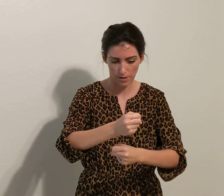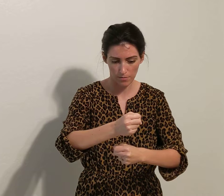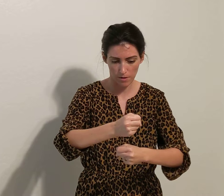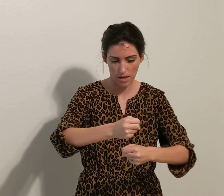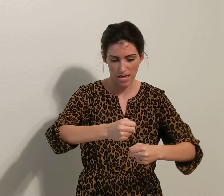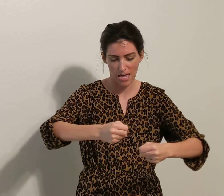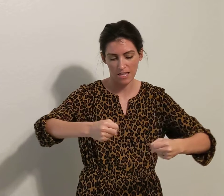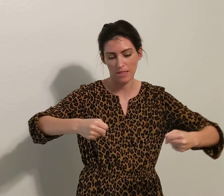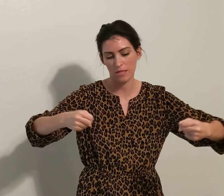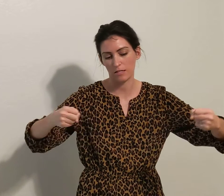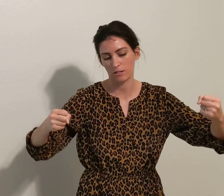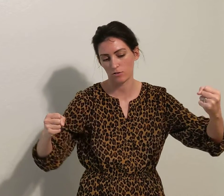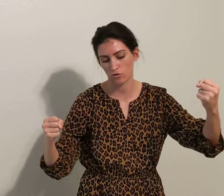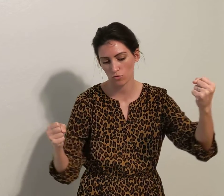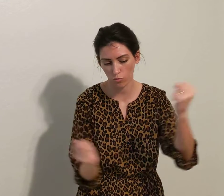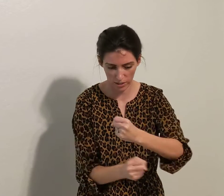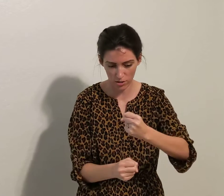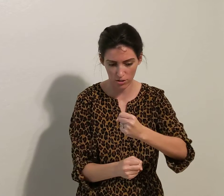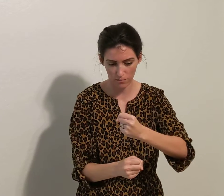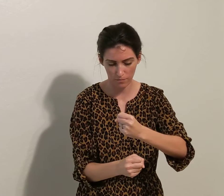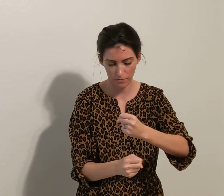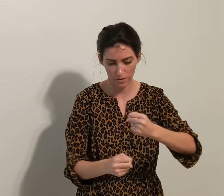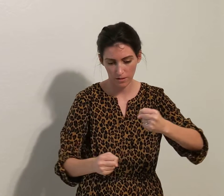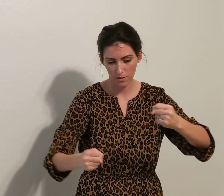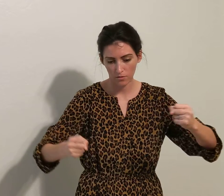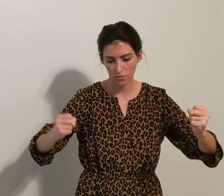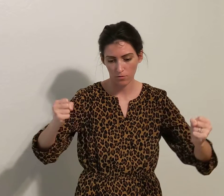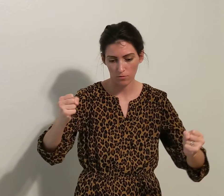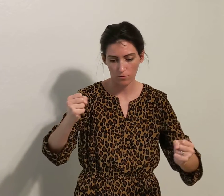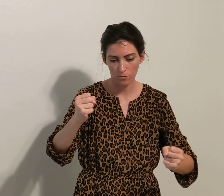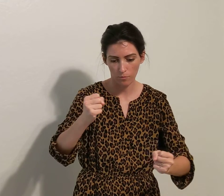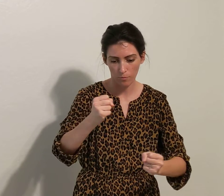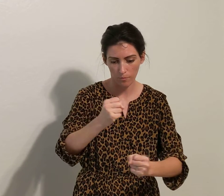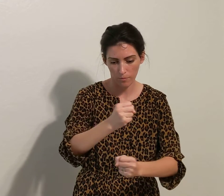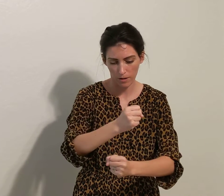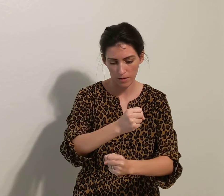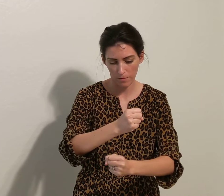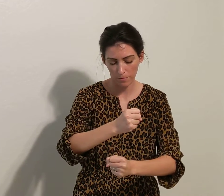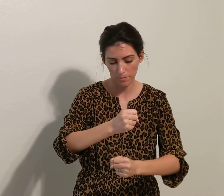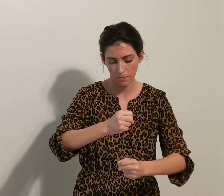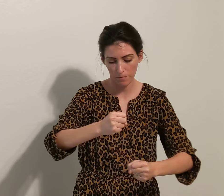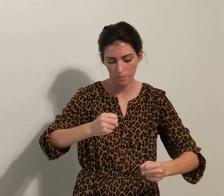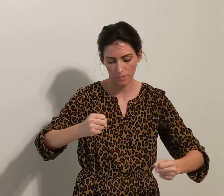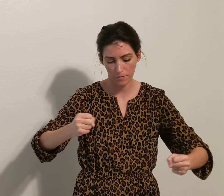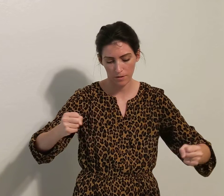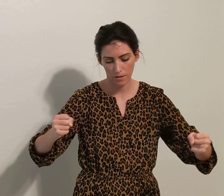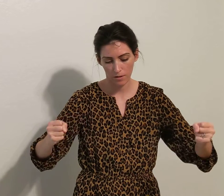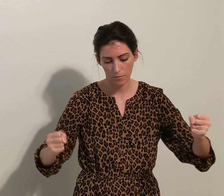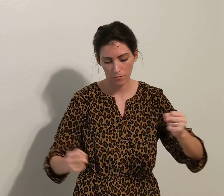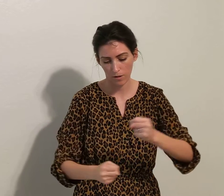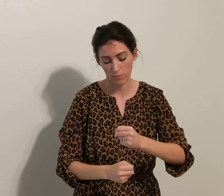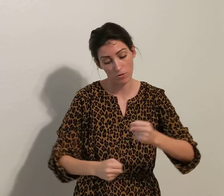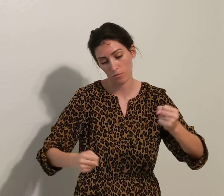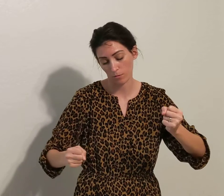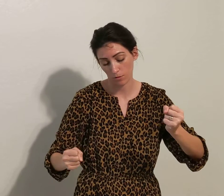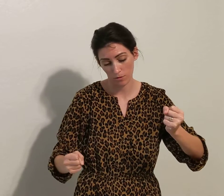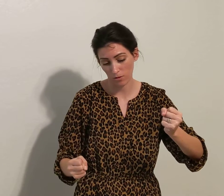bottom, and then switch. So bam, bam. You could probably go the other